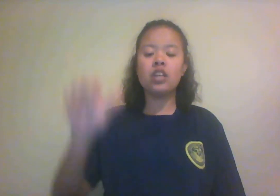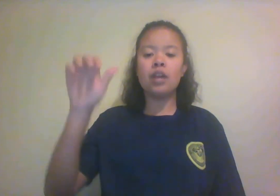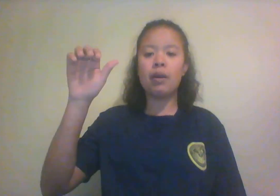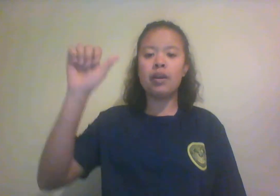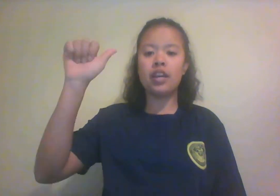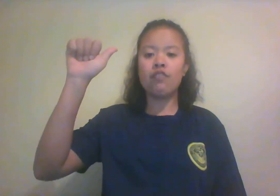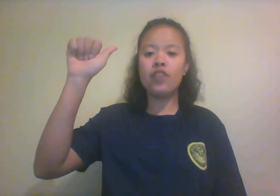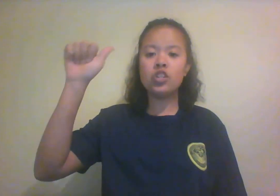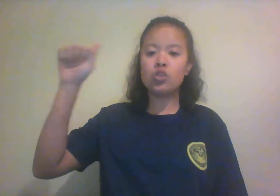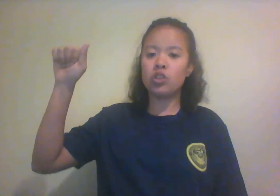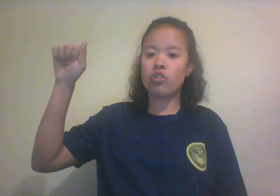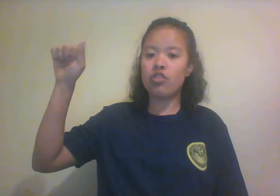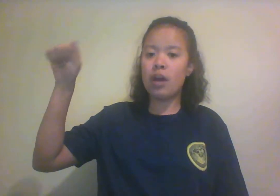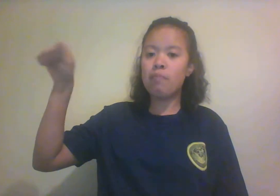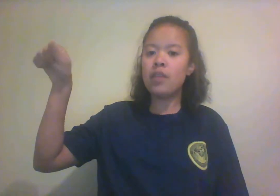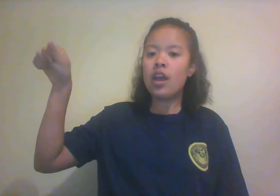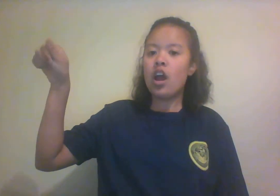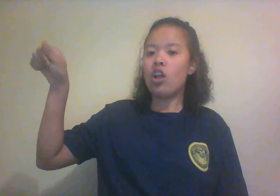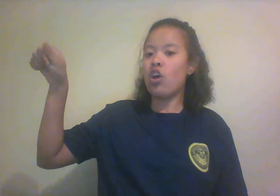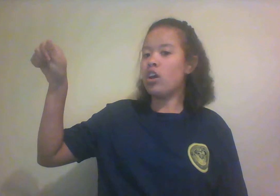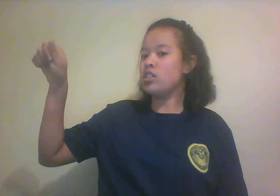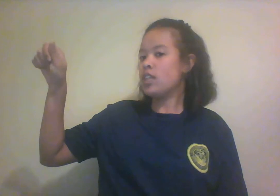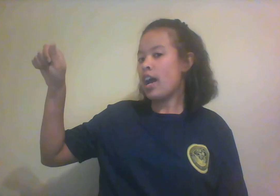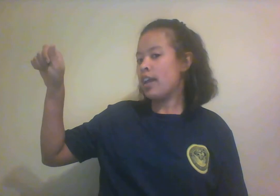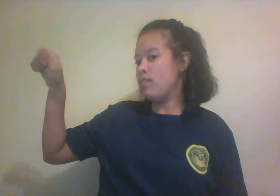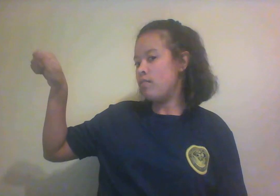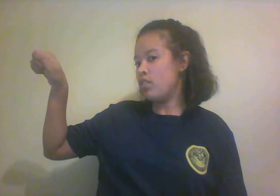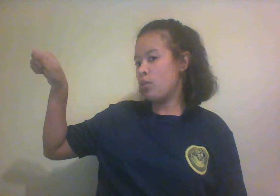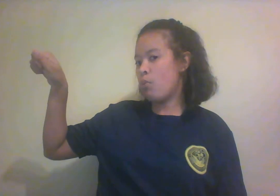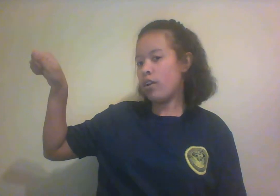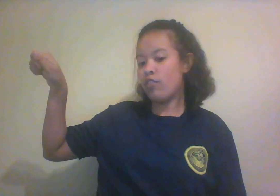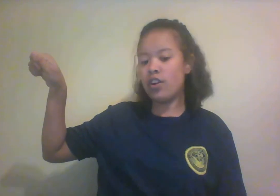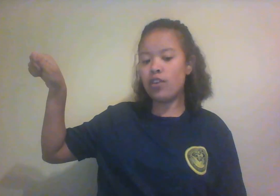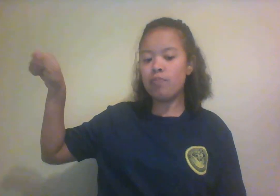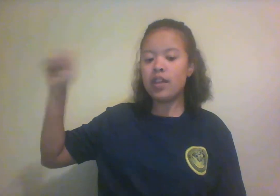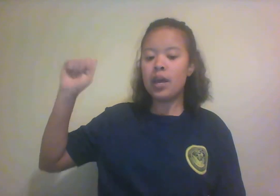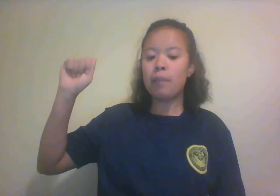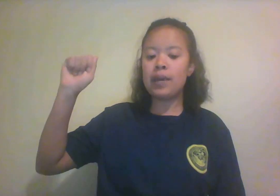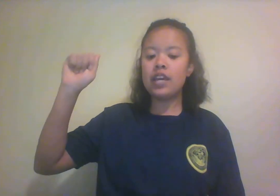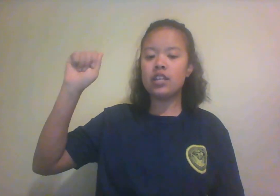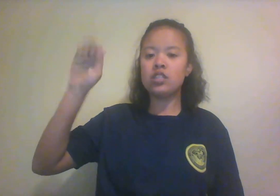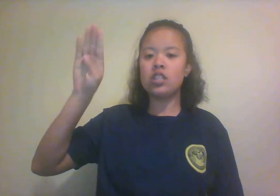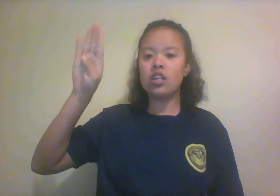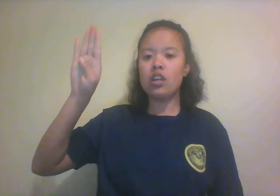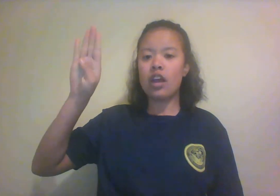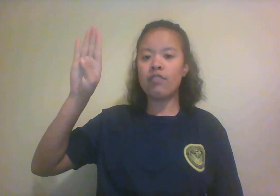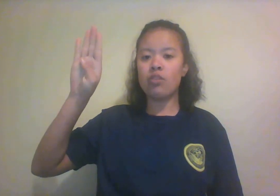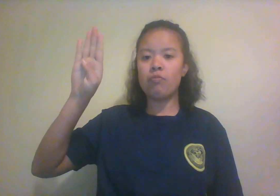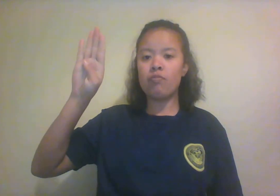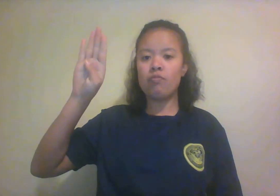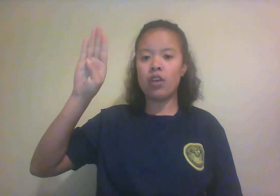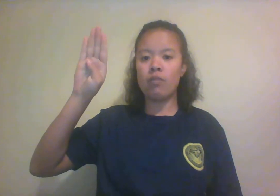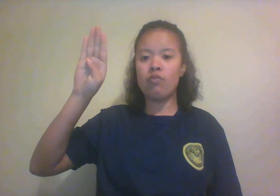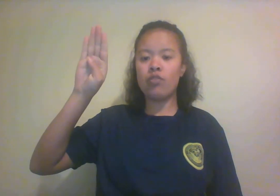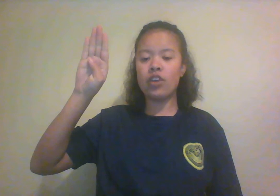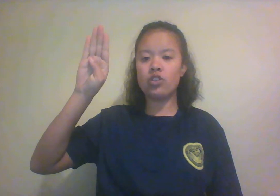by making a fist with your thumb alongside your pointer finger. B is having your 4 fingers